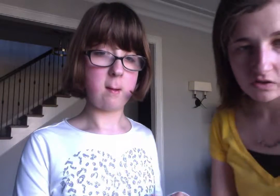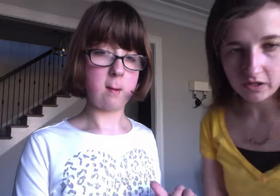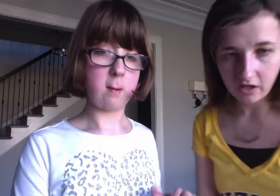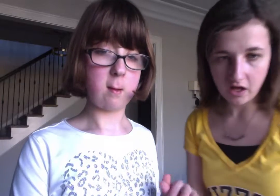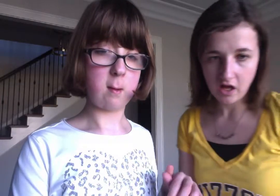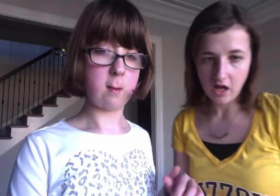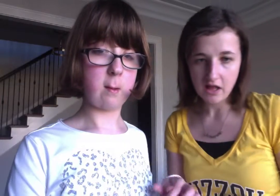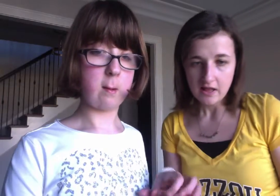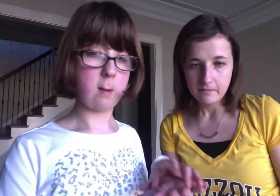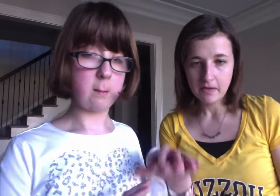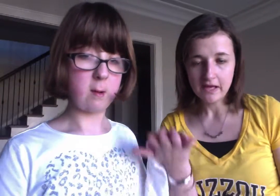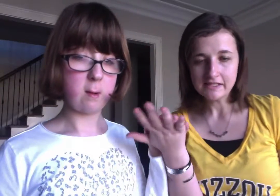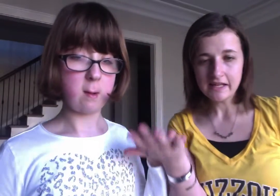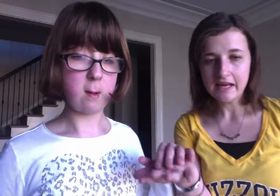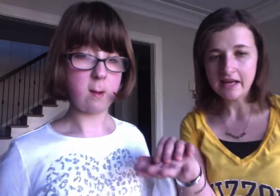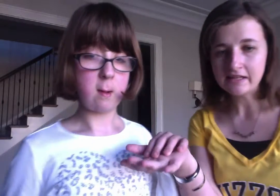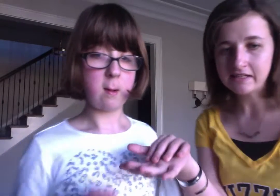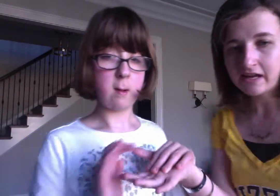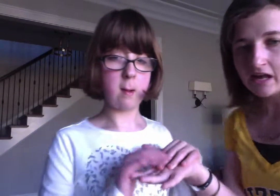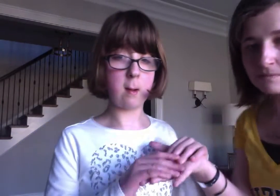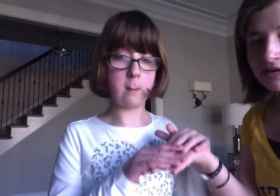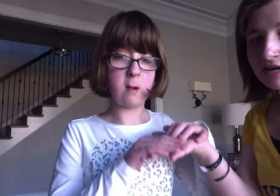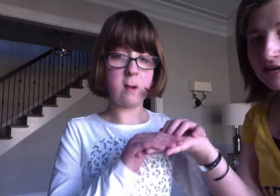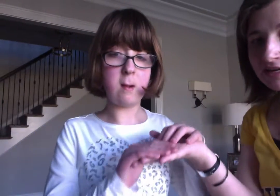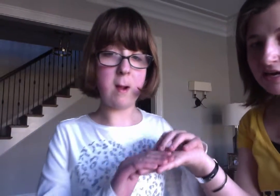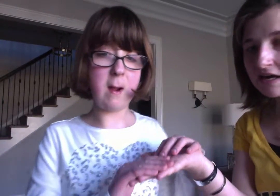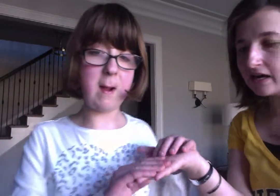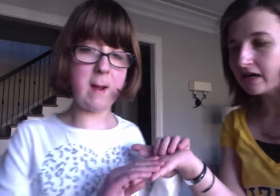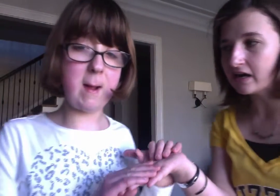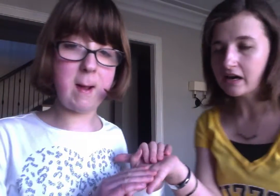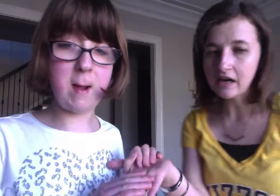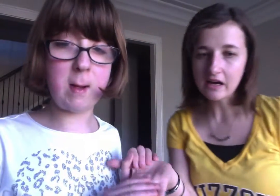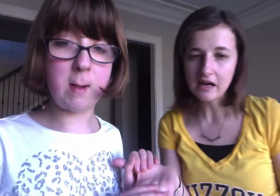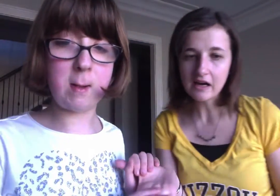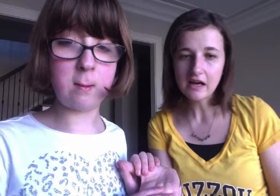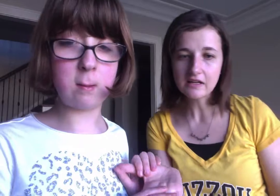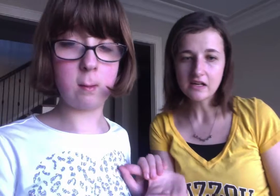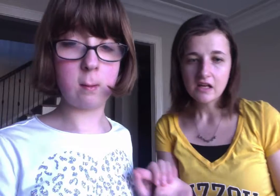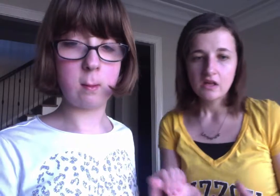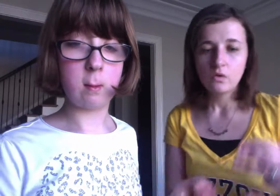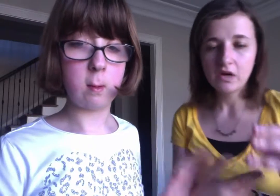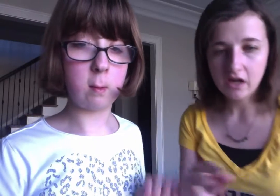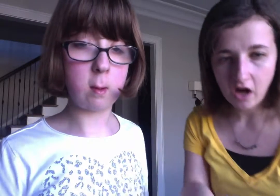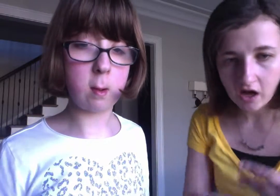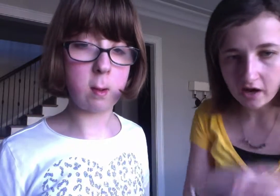we all must lend a helping hand. We are the